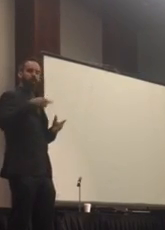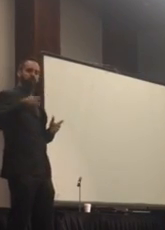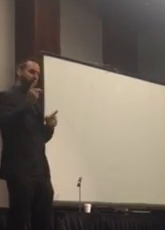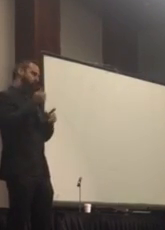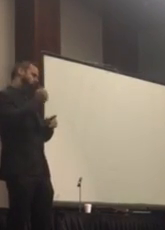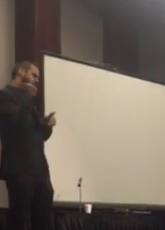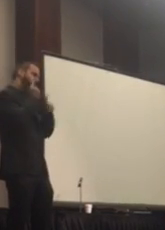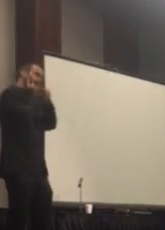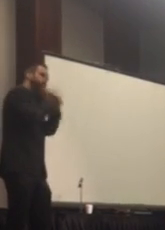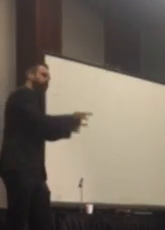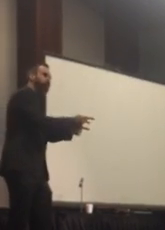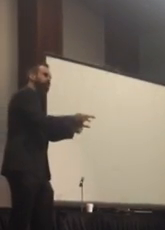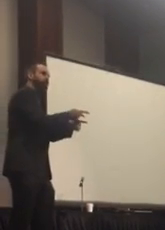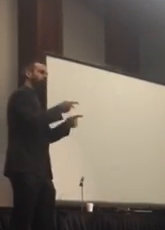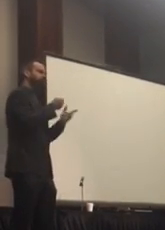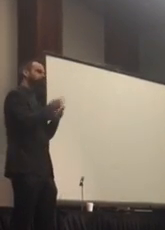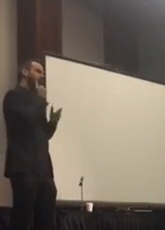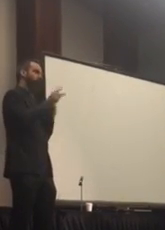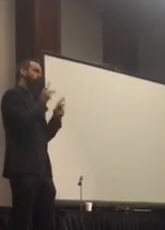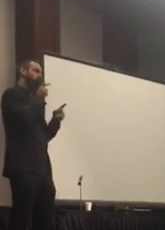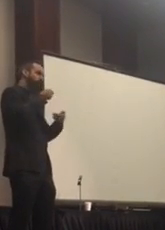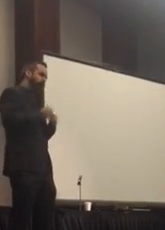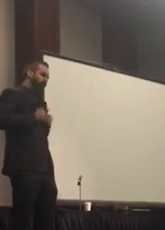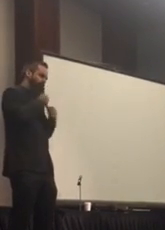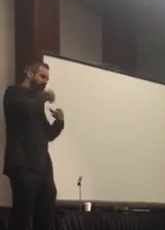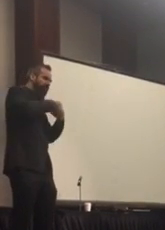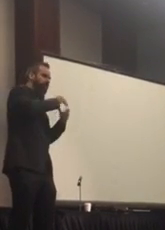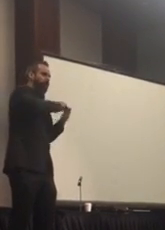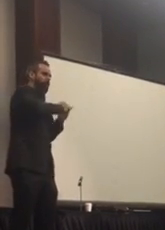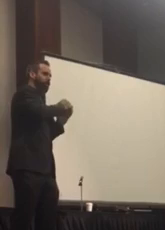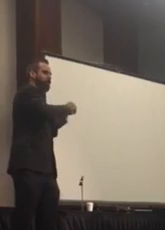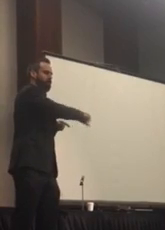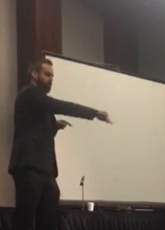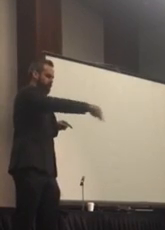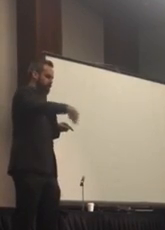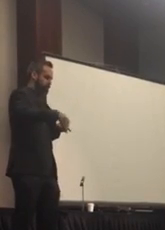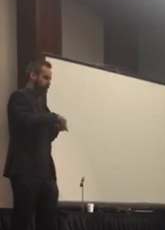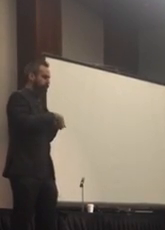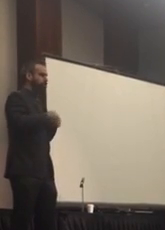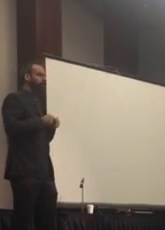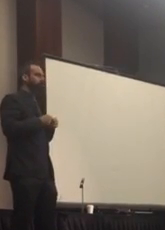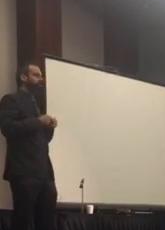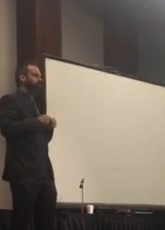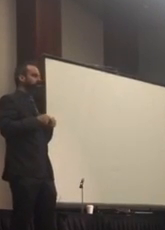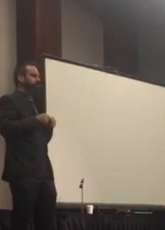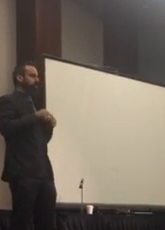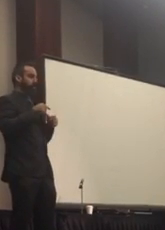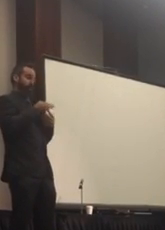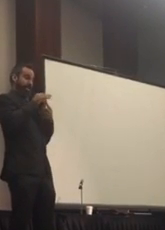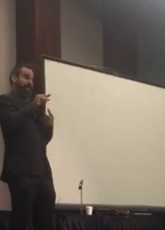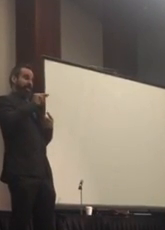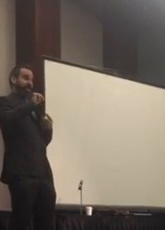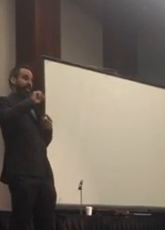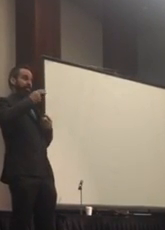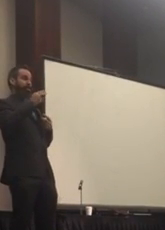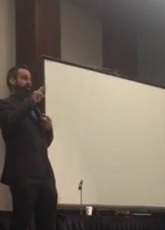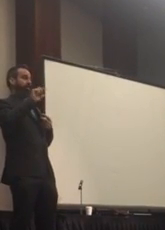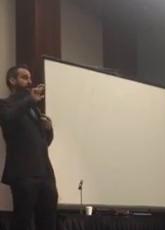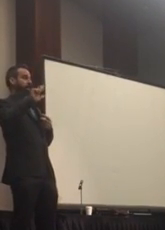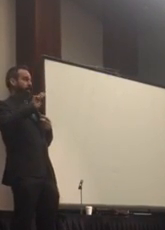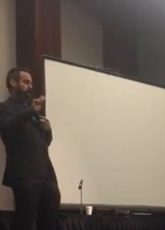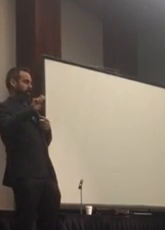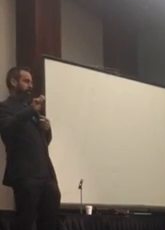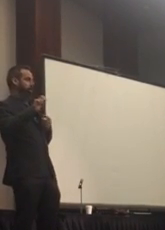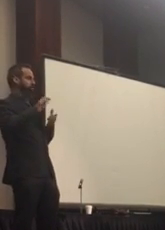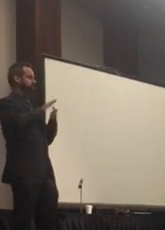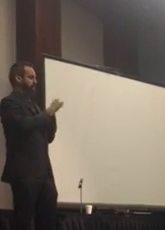area. So that was one of the ways that those communities, including this particular community in the city of Nashville that was a public housing community, became